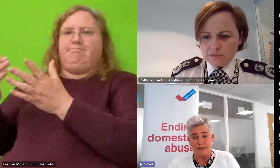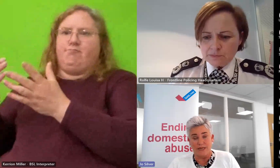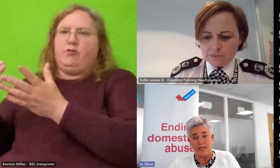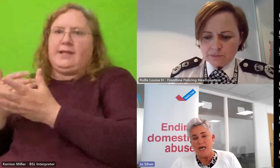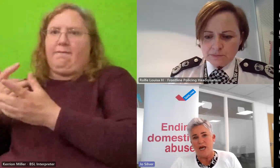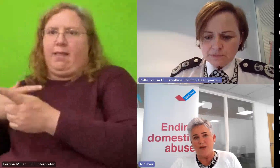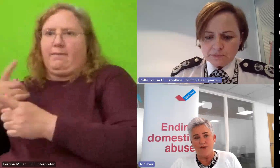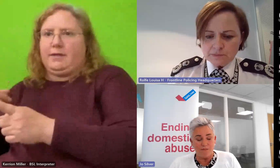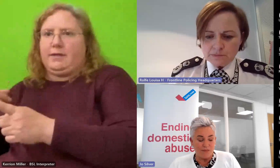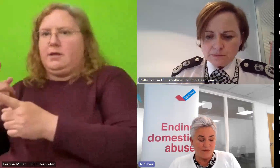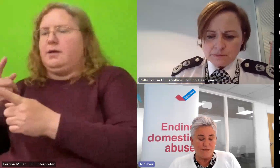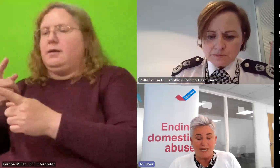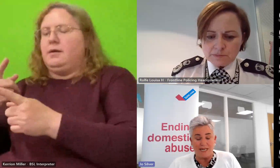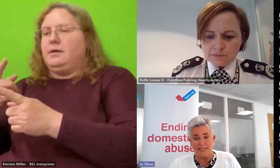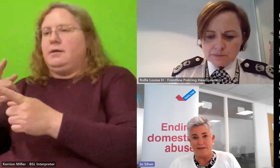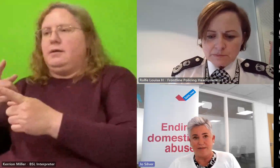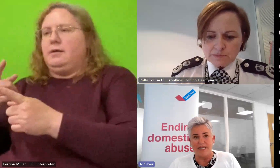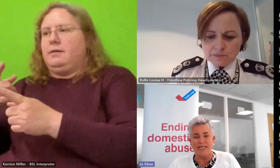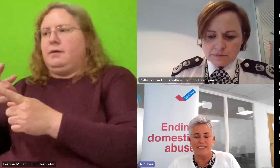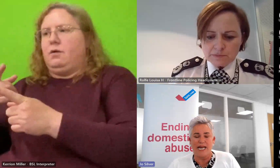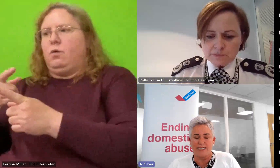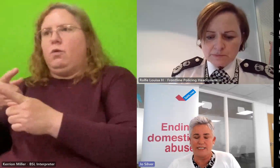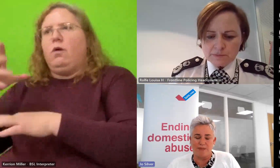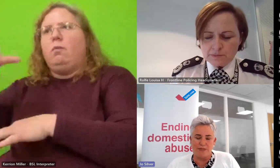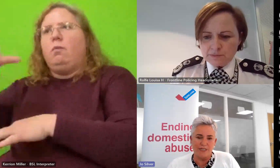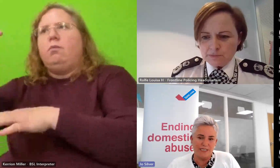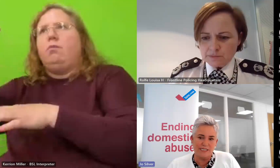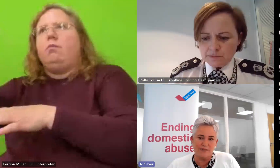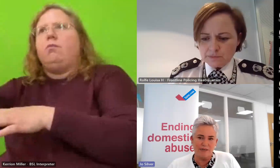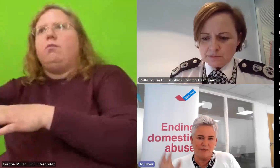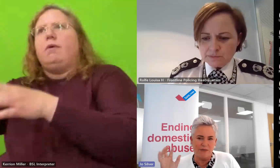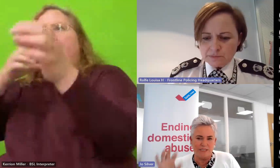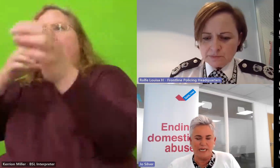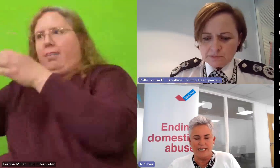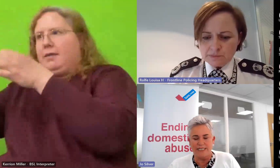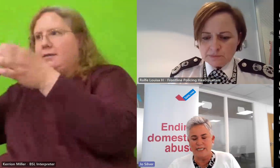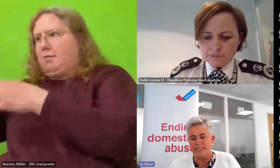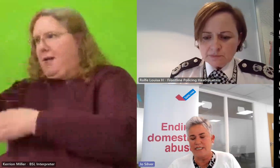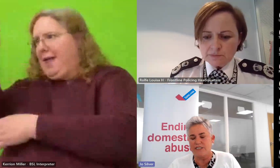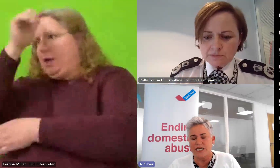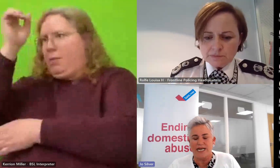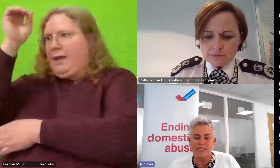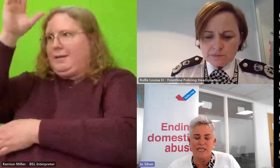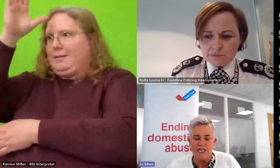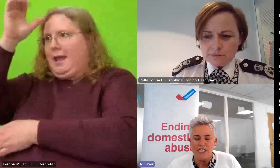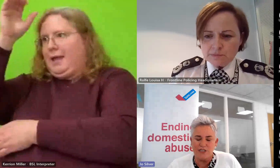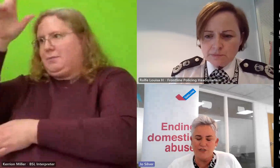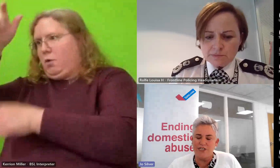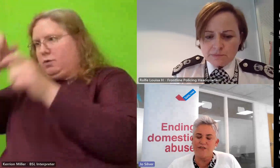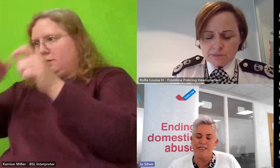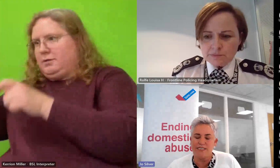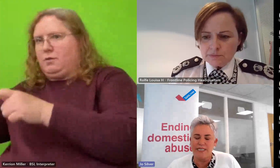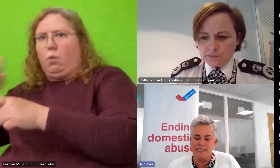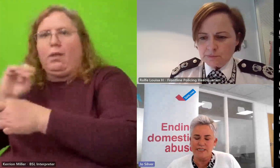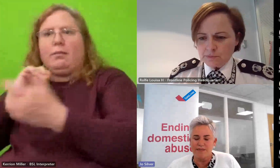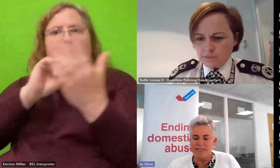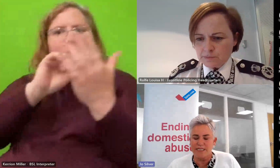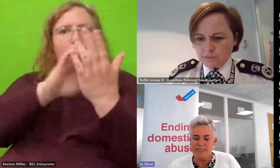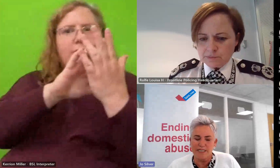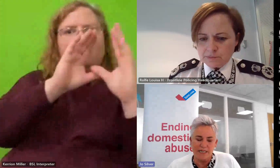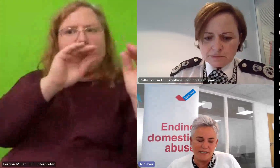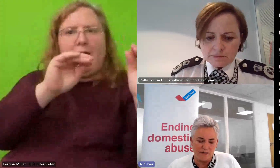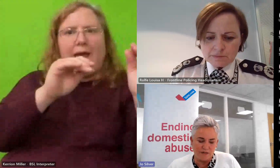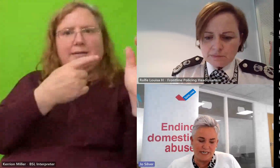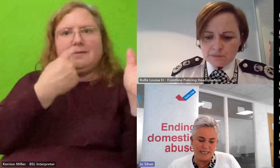pulled together a number of academics, experts. So I'm going to put a slide in the chat so that you can see some